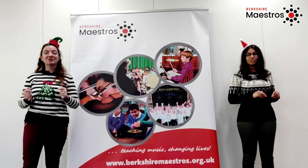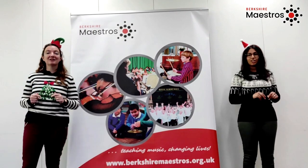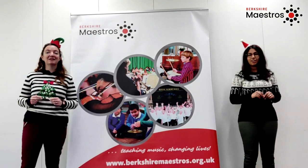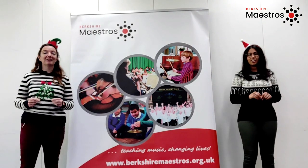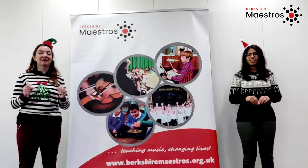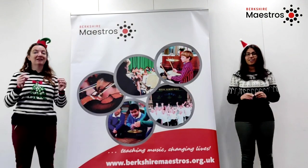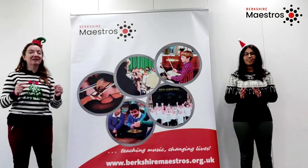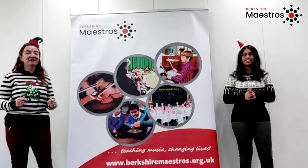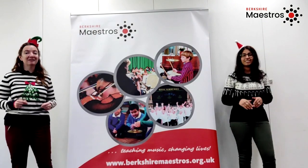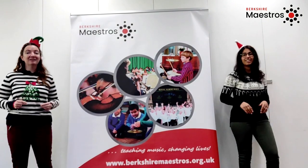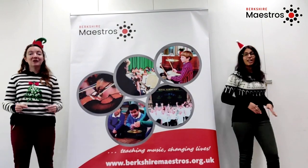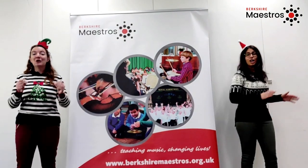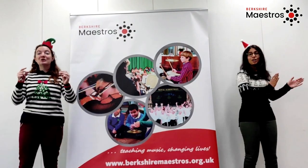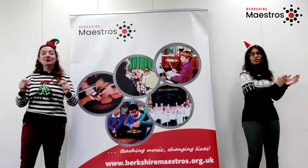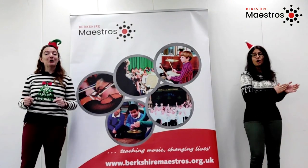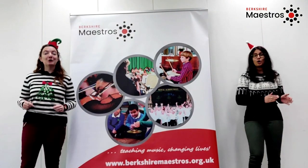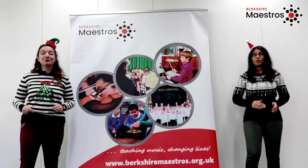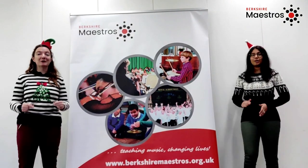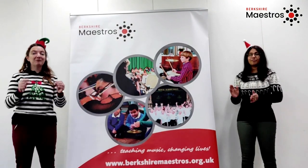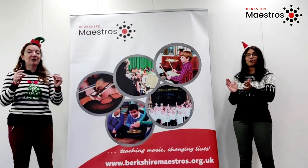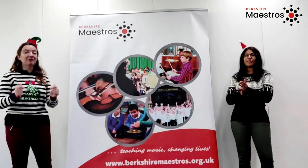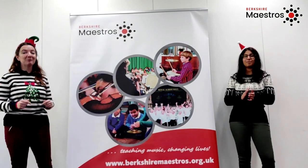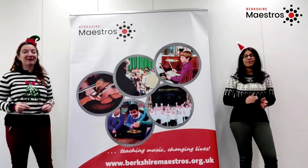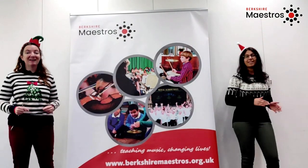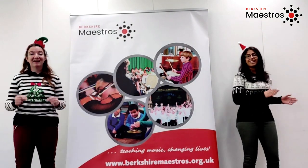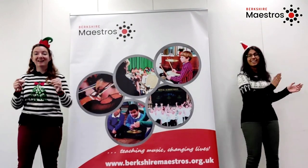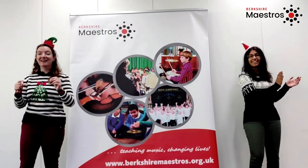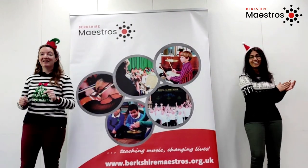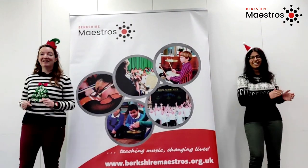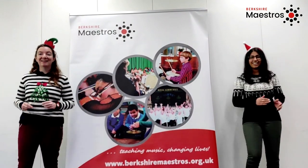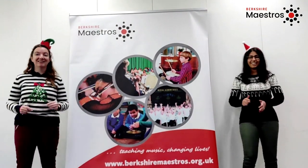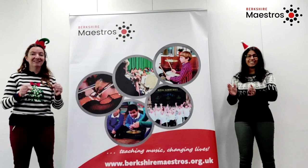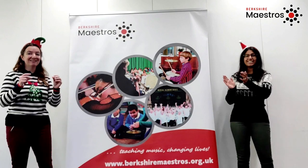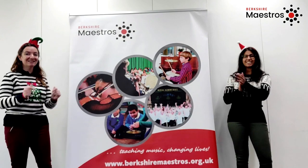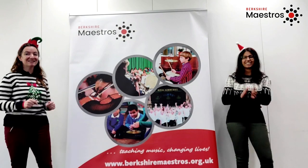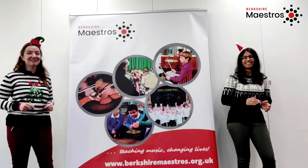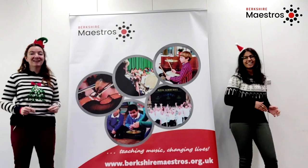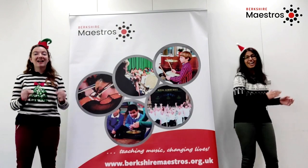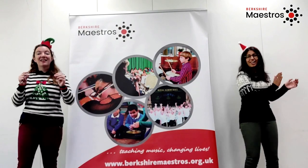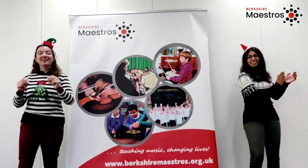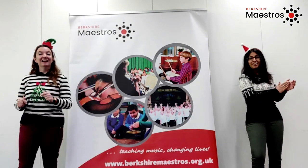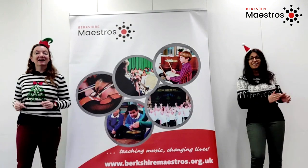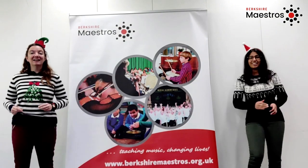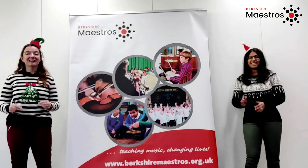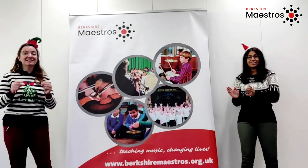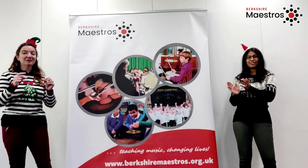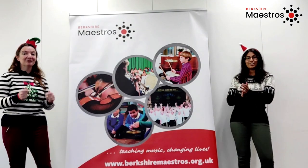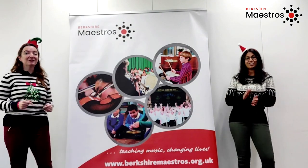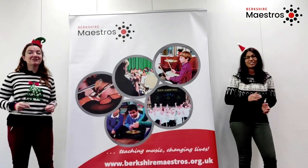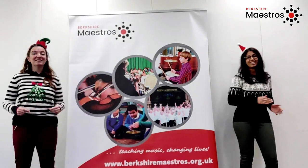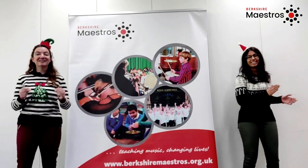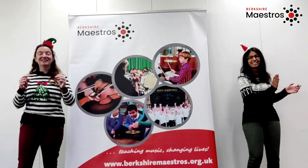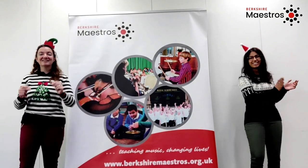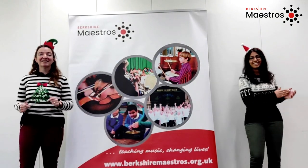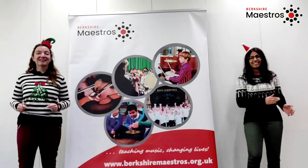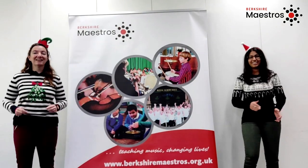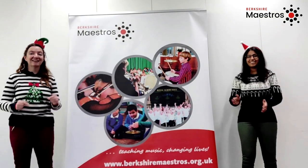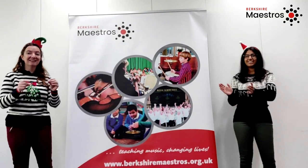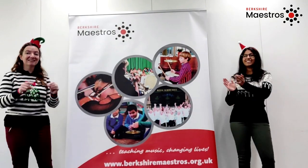manger, no crib for a bed. The little Lord